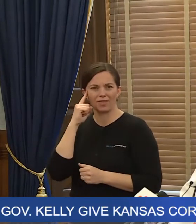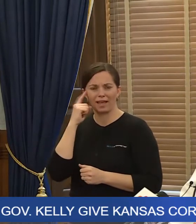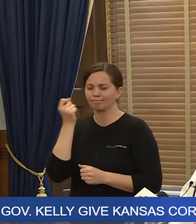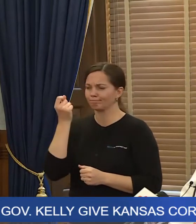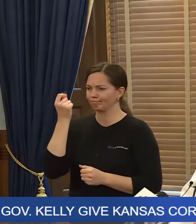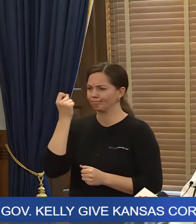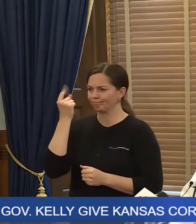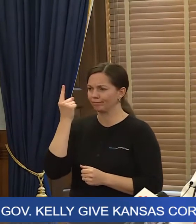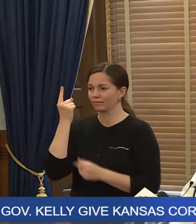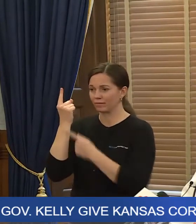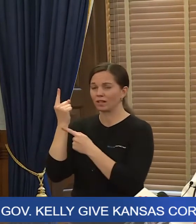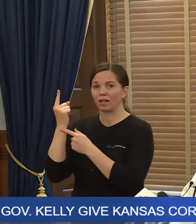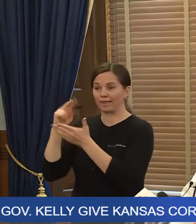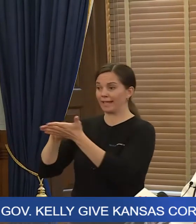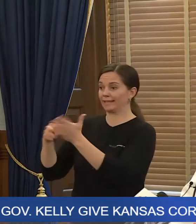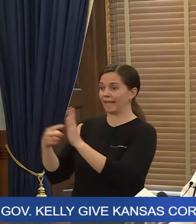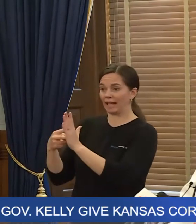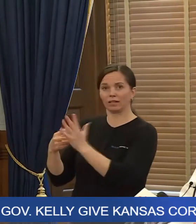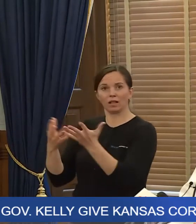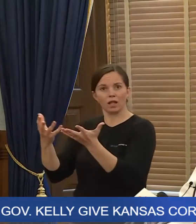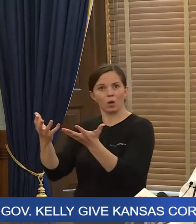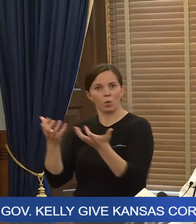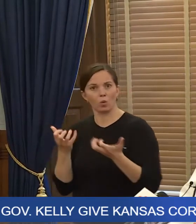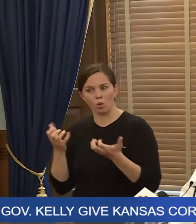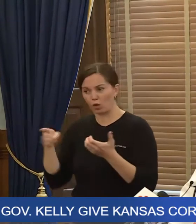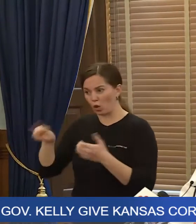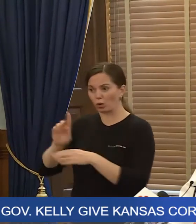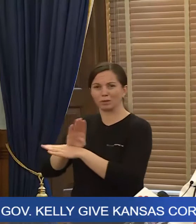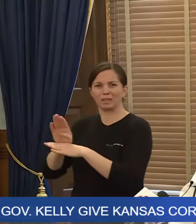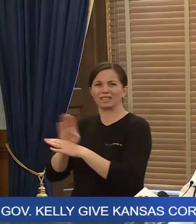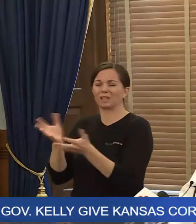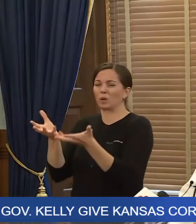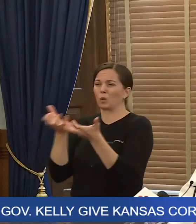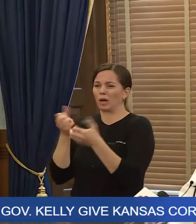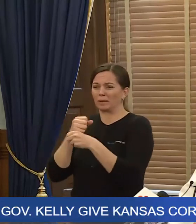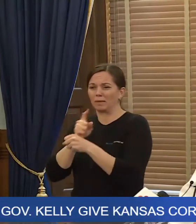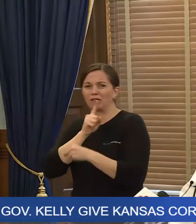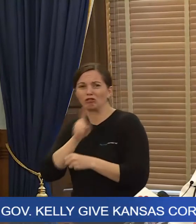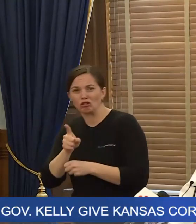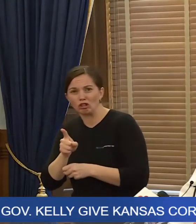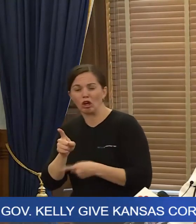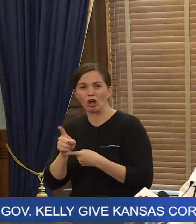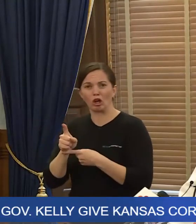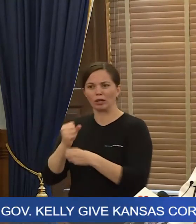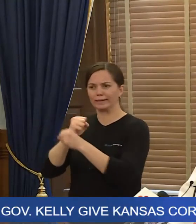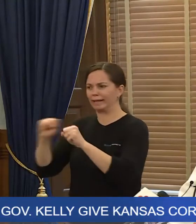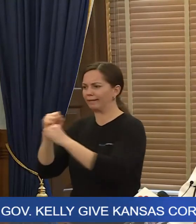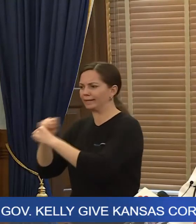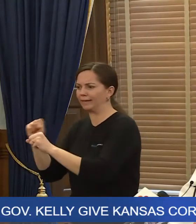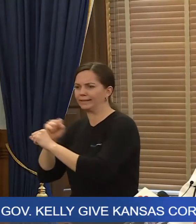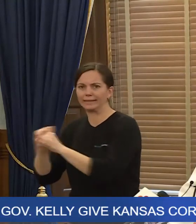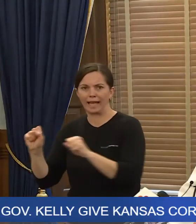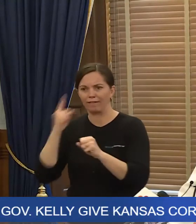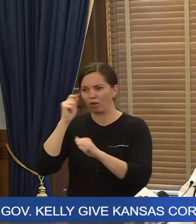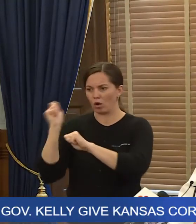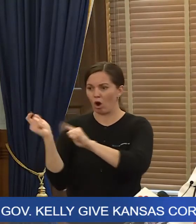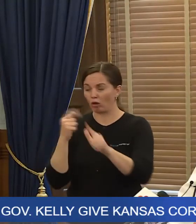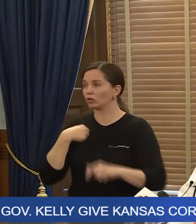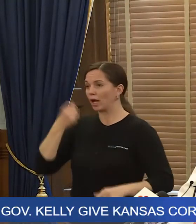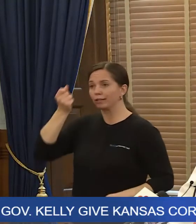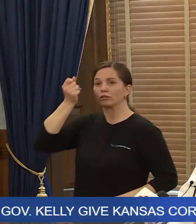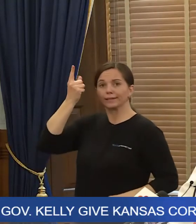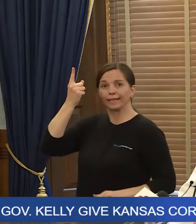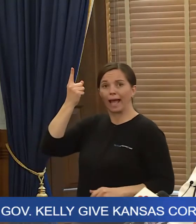I understand the intent, which is to make sure that nobody that has had the illness puts anybody else in harm's way, and I understand the intent